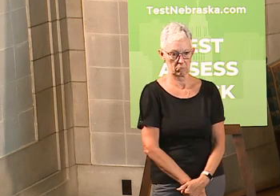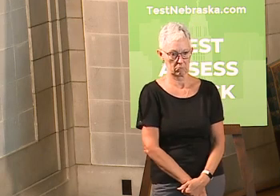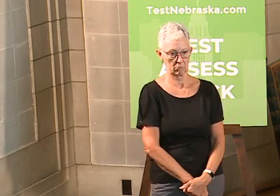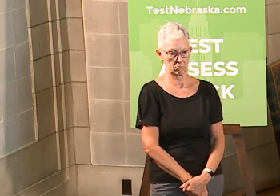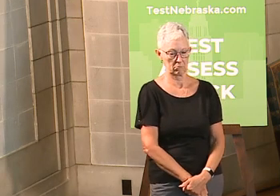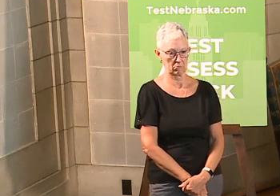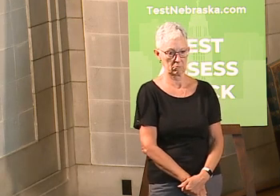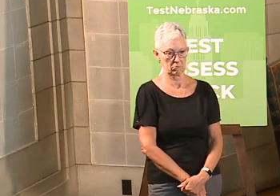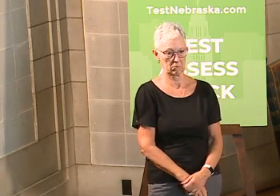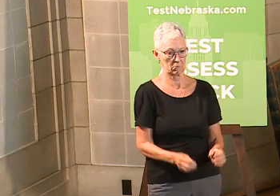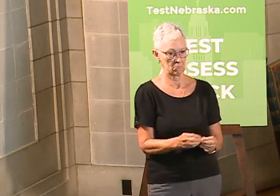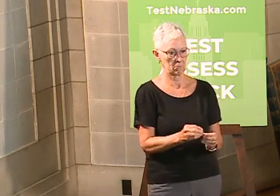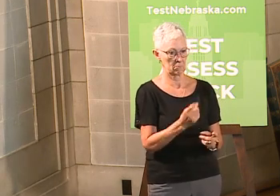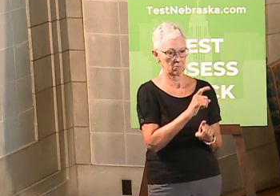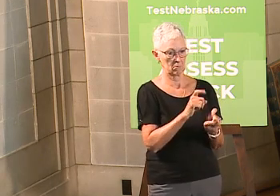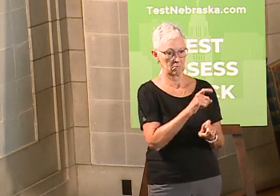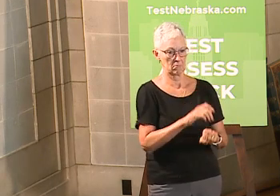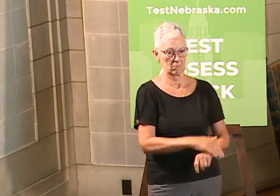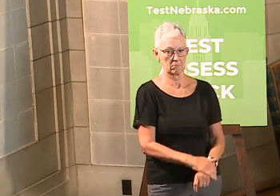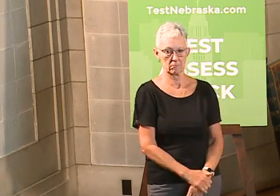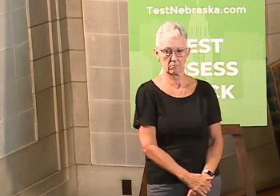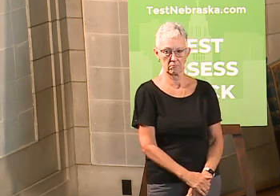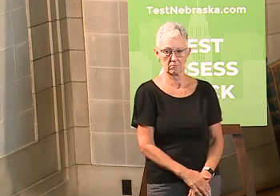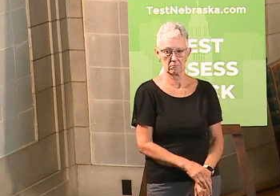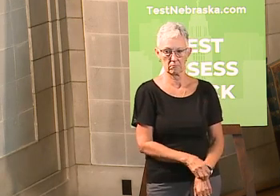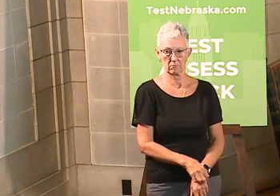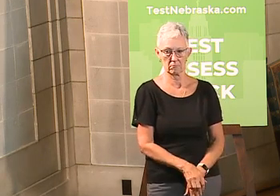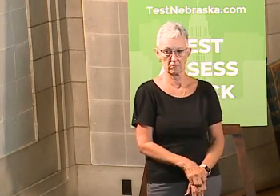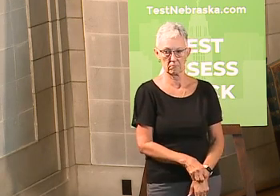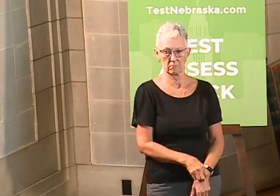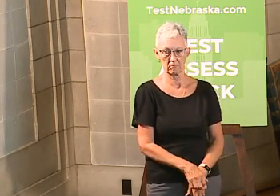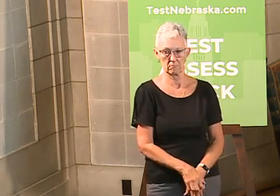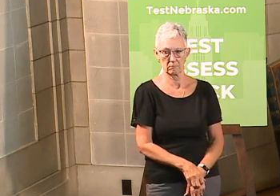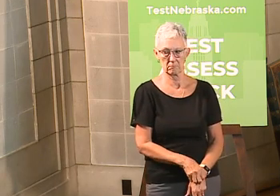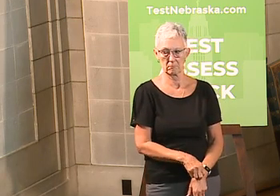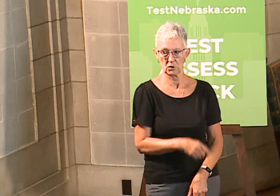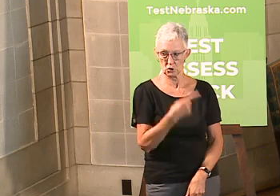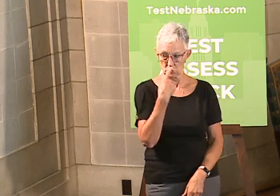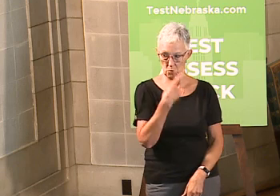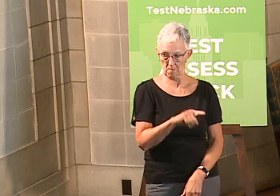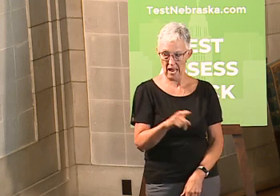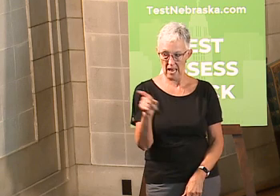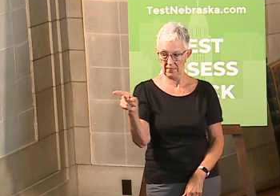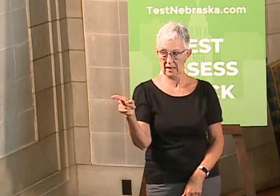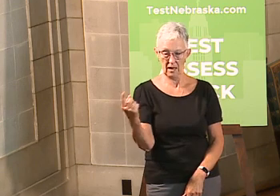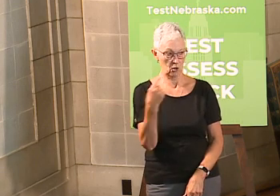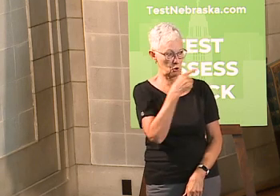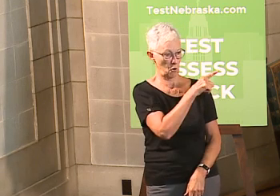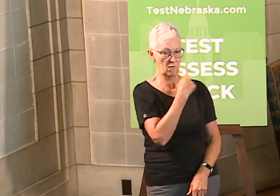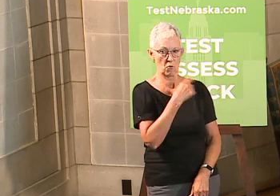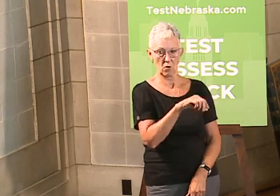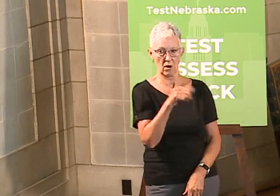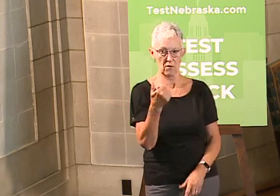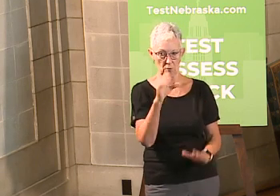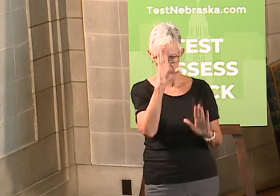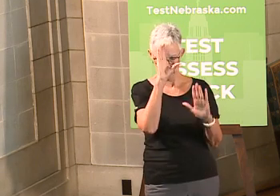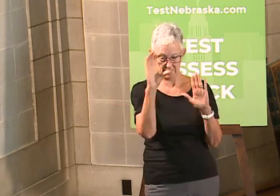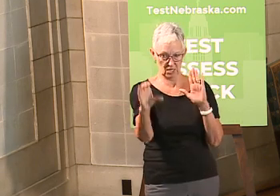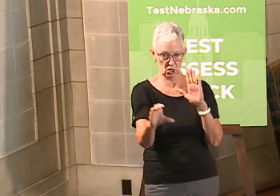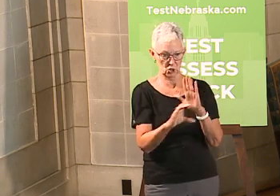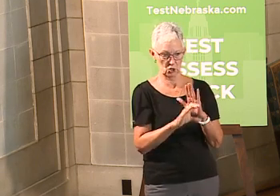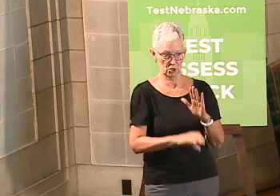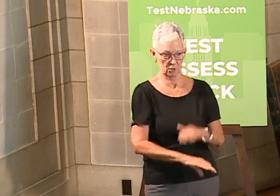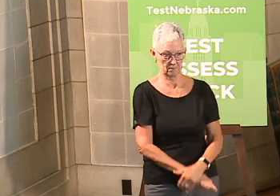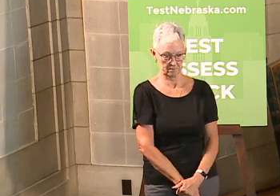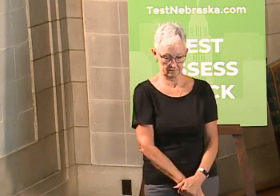Any other questions? Yes? Would you guys mind going back up there and holding up the proclamation one more time? Sure.